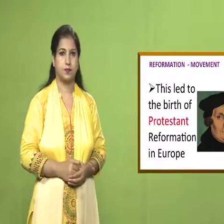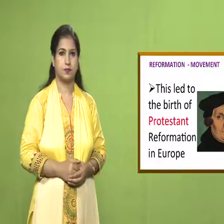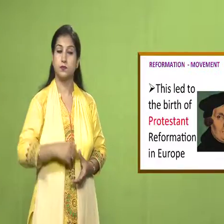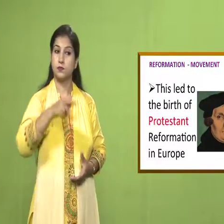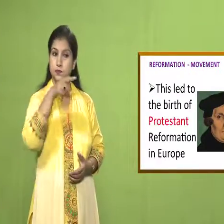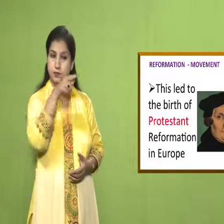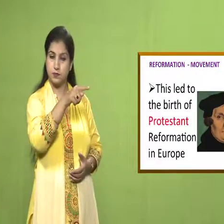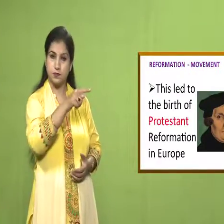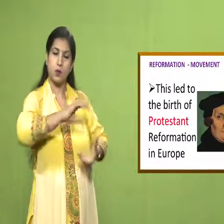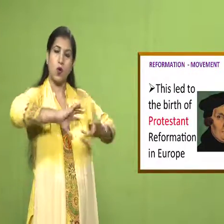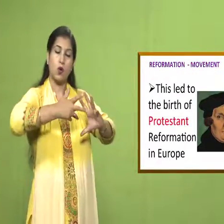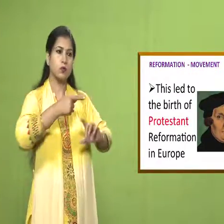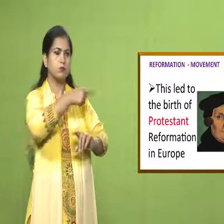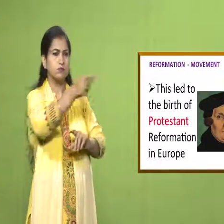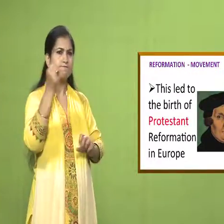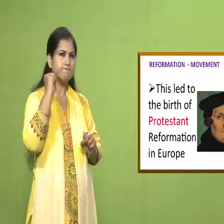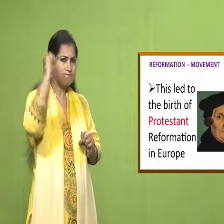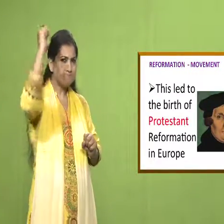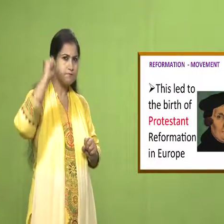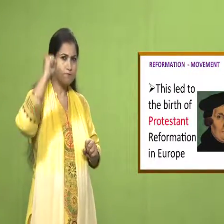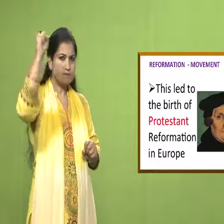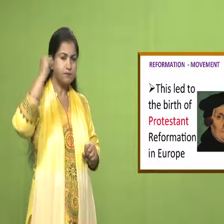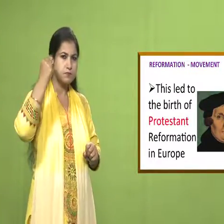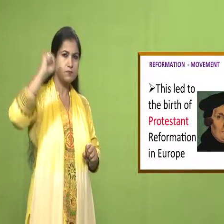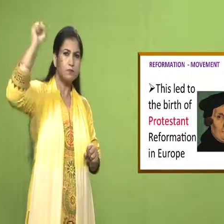This led to the birth of Protestant Reformation in Europe,